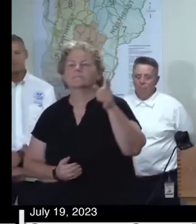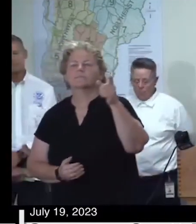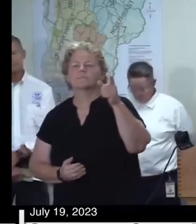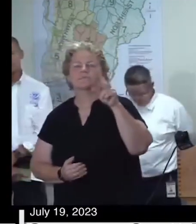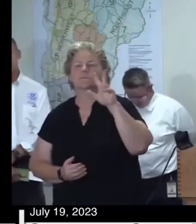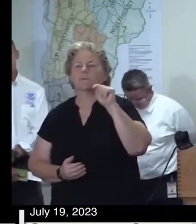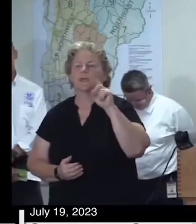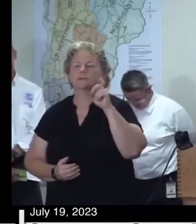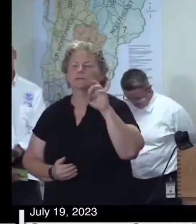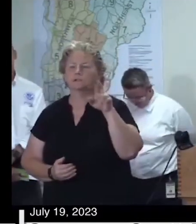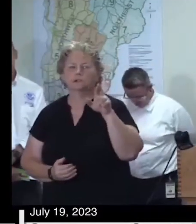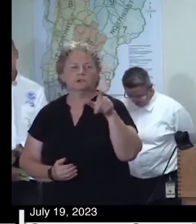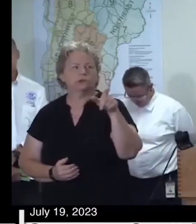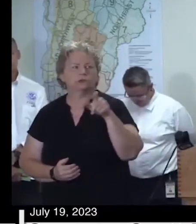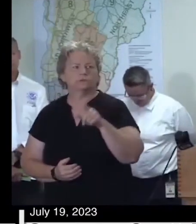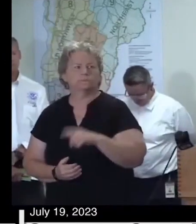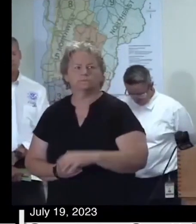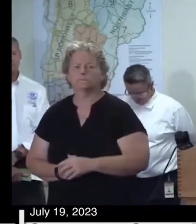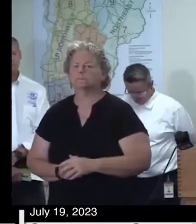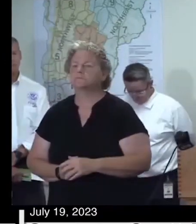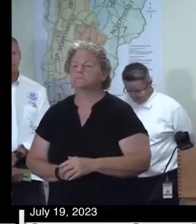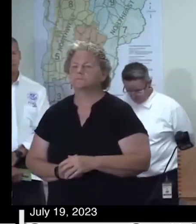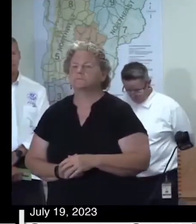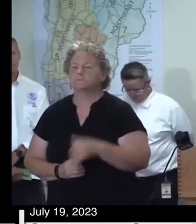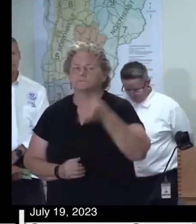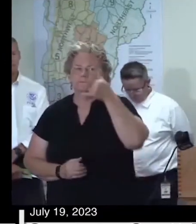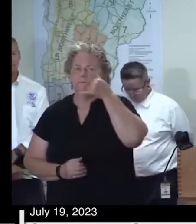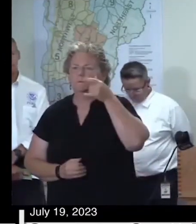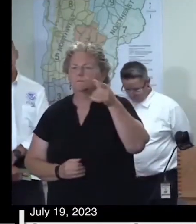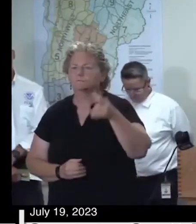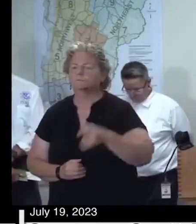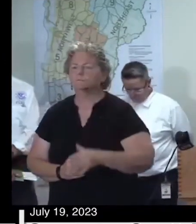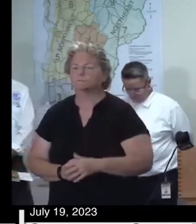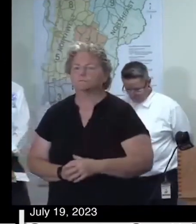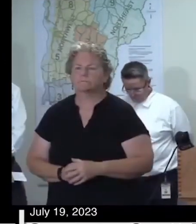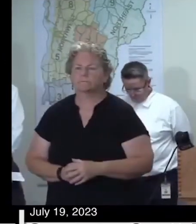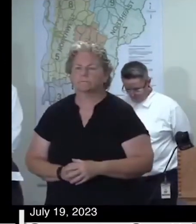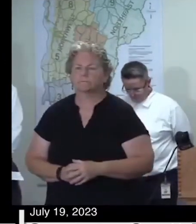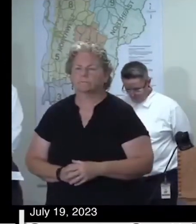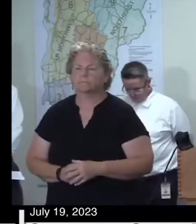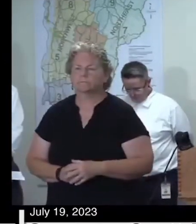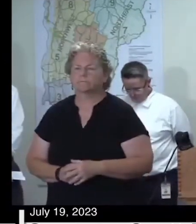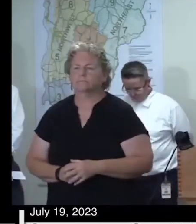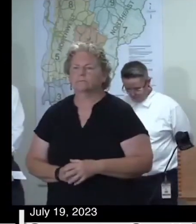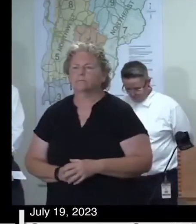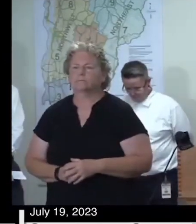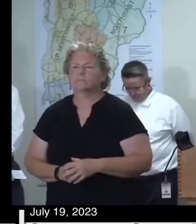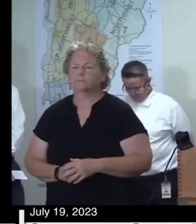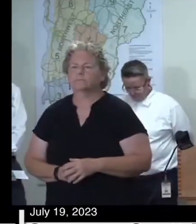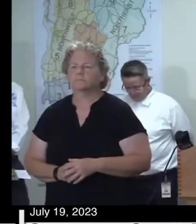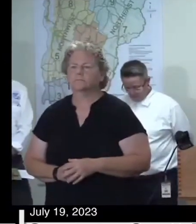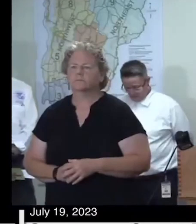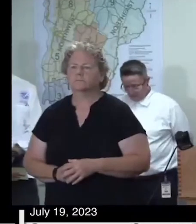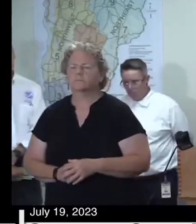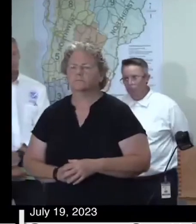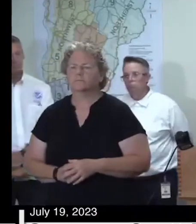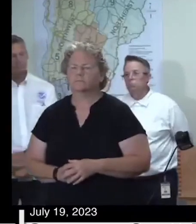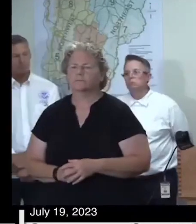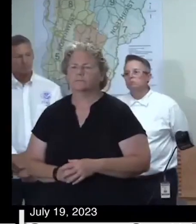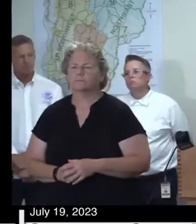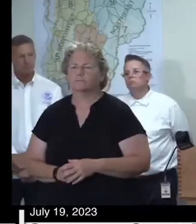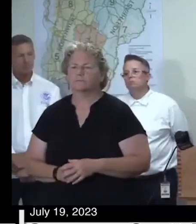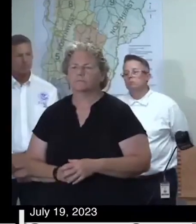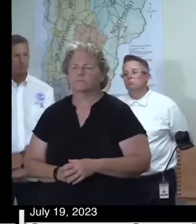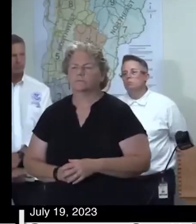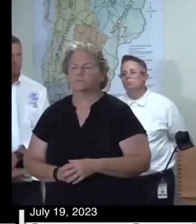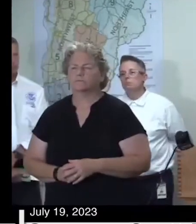um, Is there a sense, an estimate for